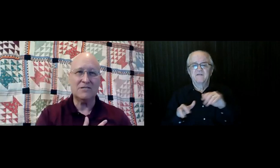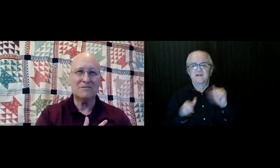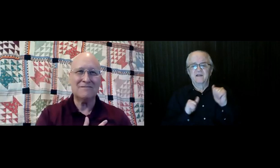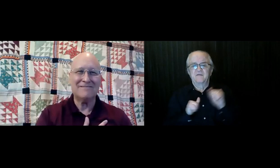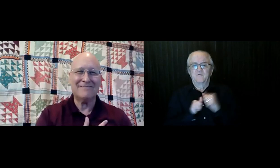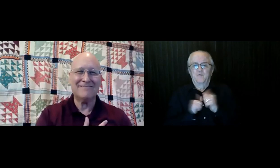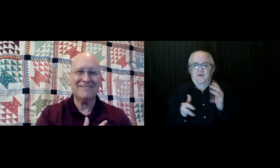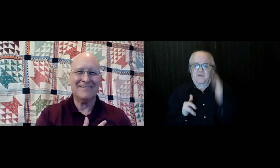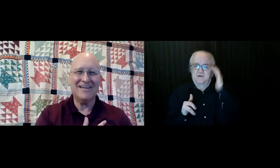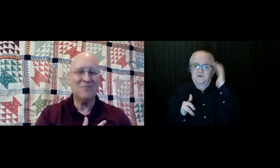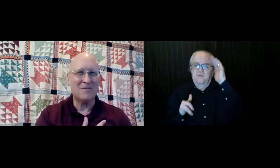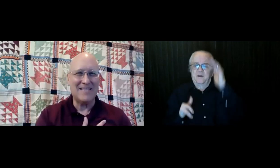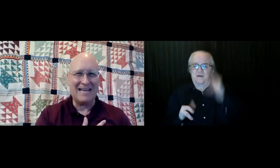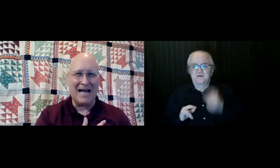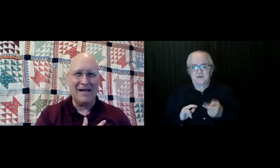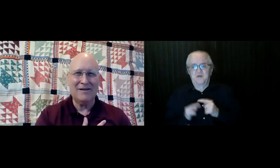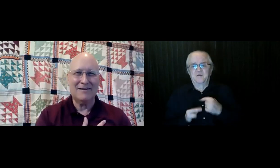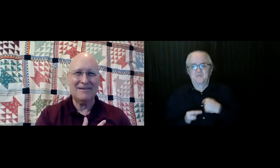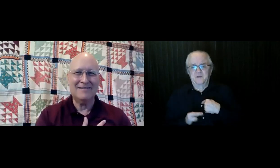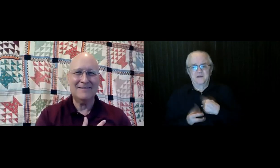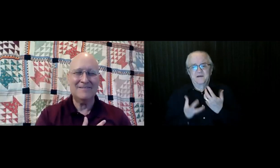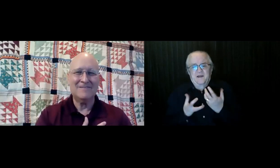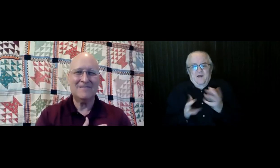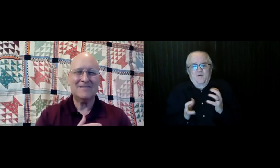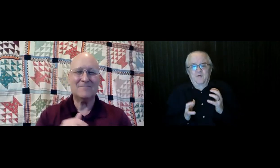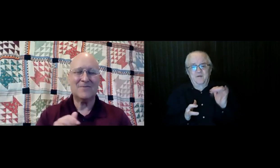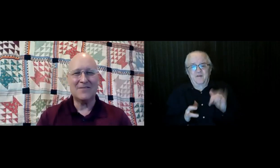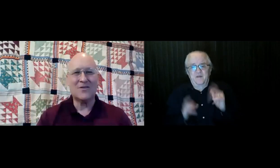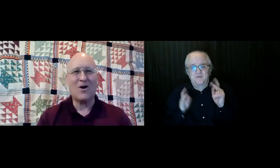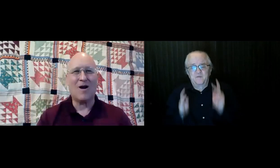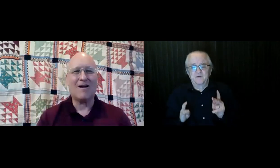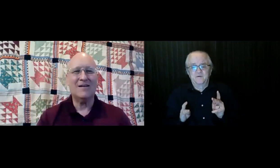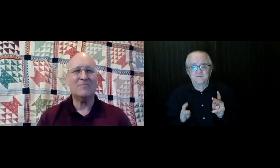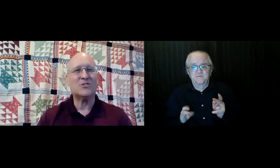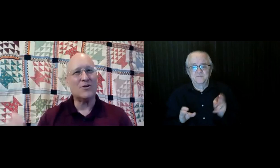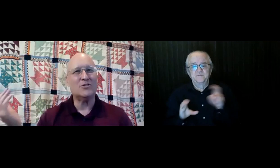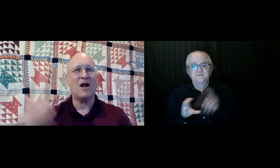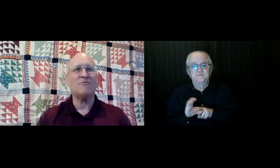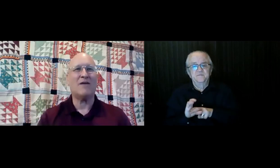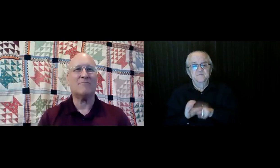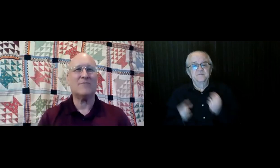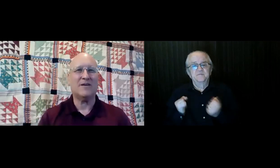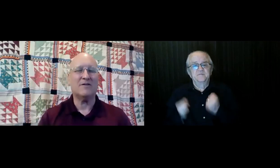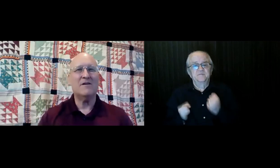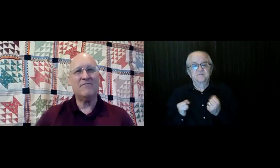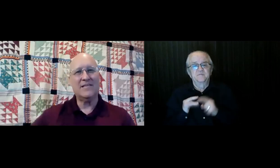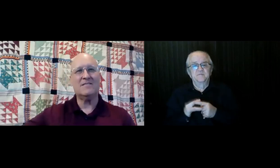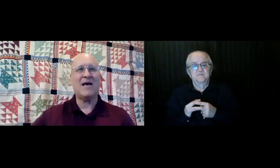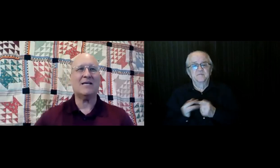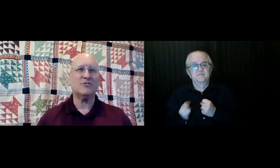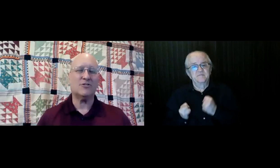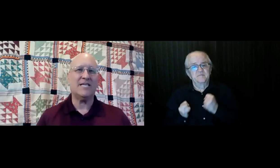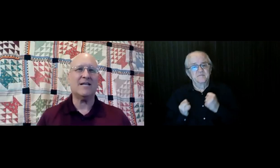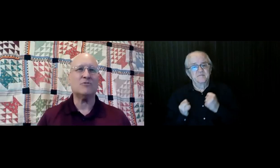heart. I didn't want to be that guy. We got in the car and we started to drive away from the theater. Vicky's